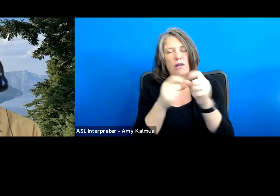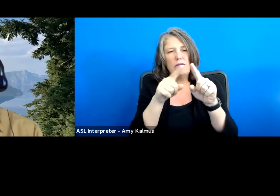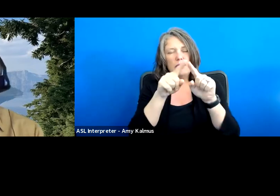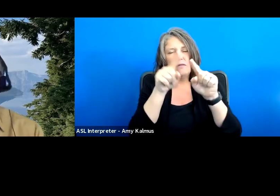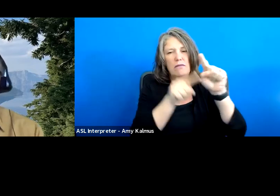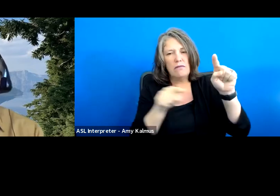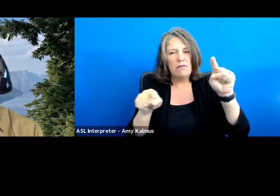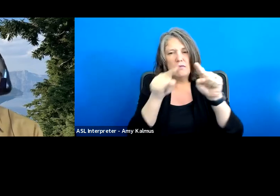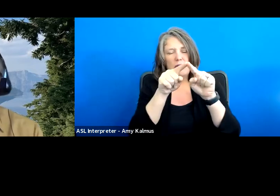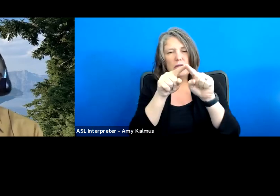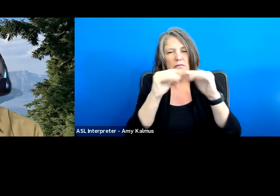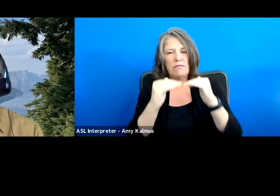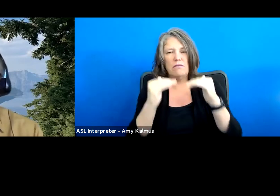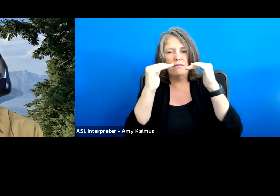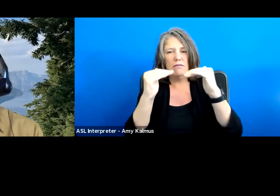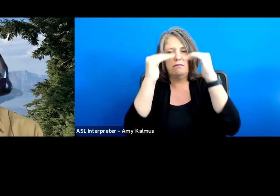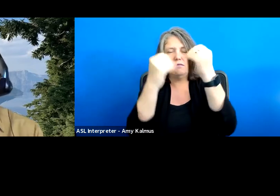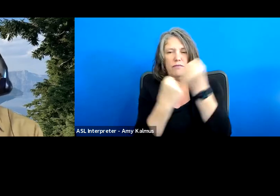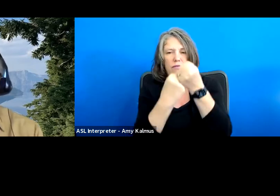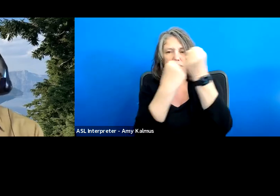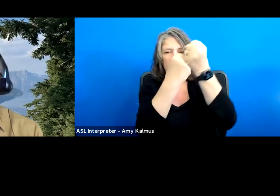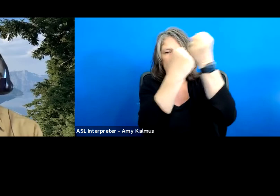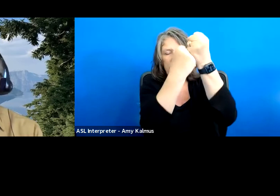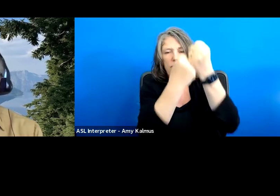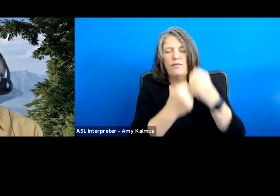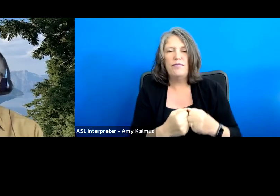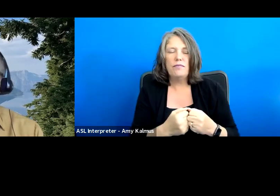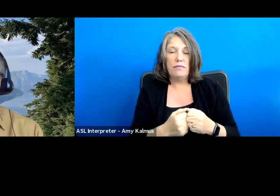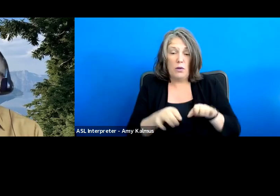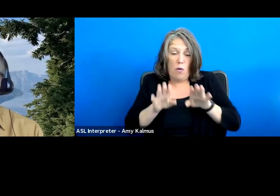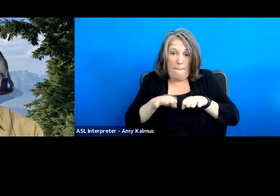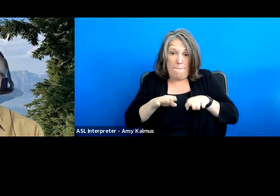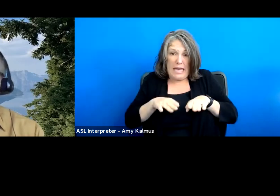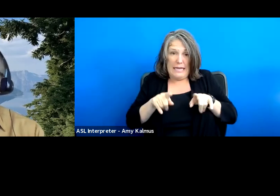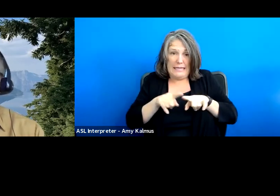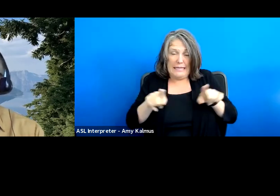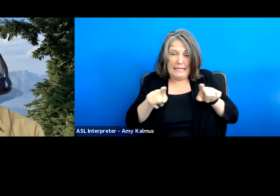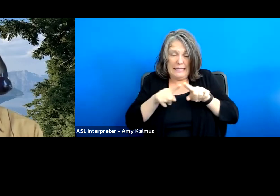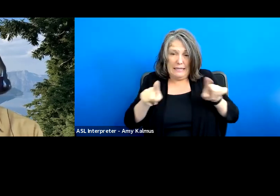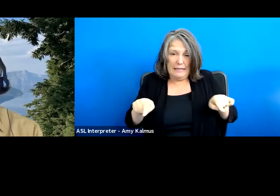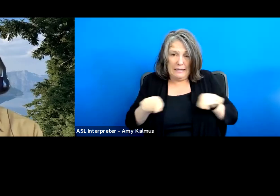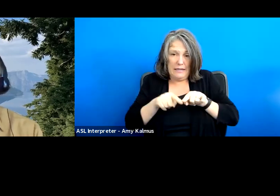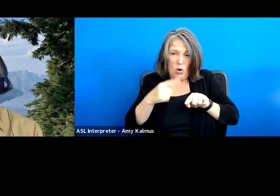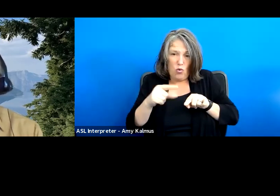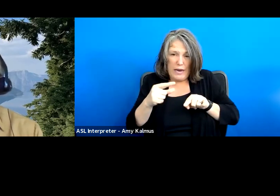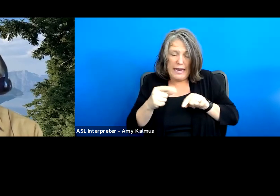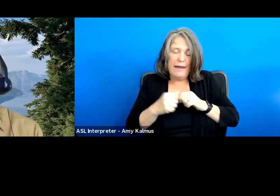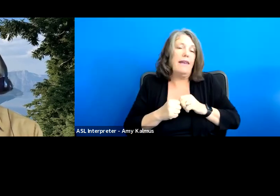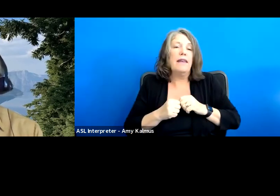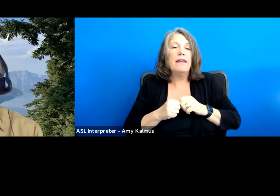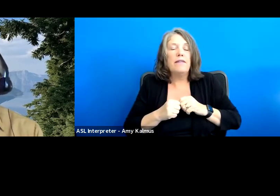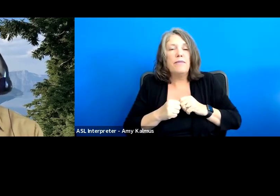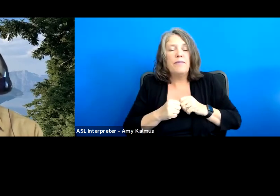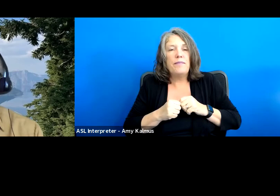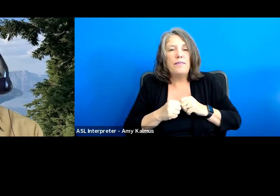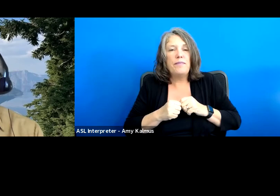or a multi-tiered system of support. And at the base of the triangle is the color green.